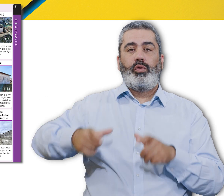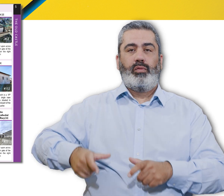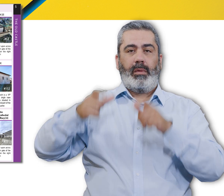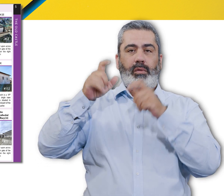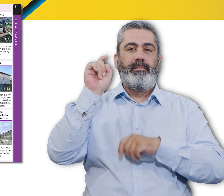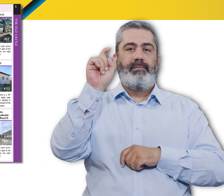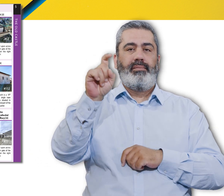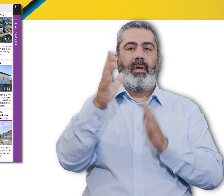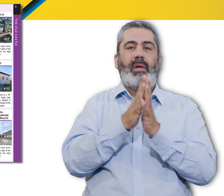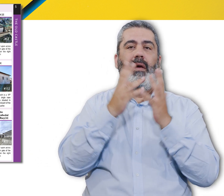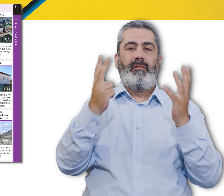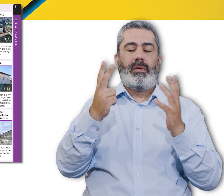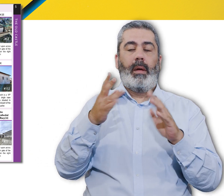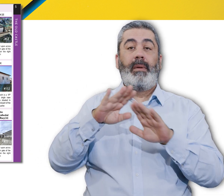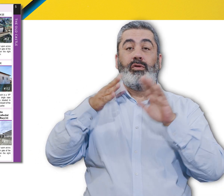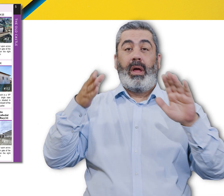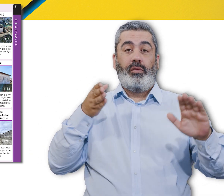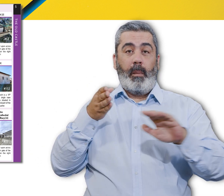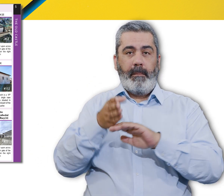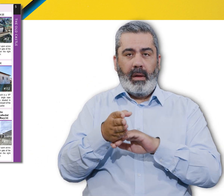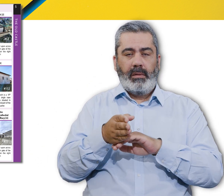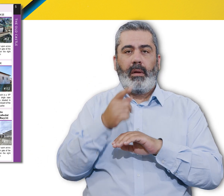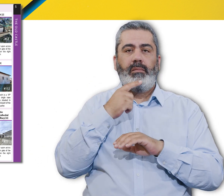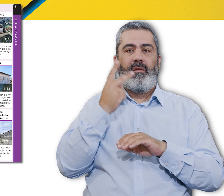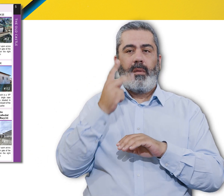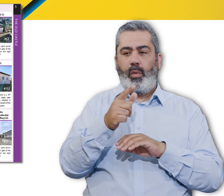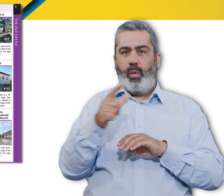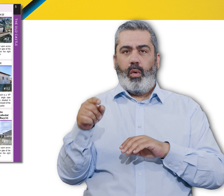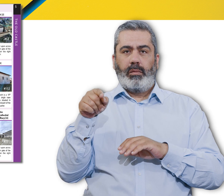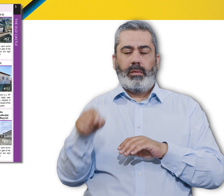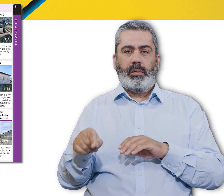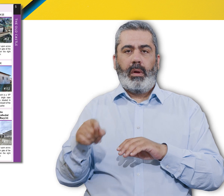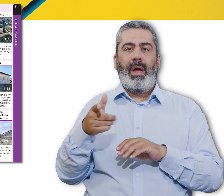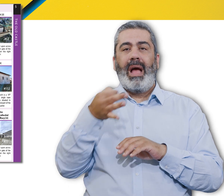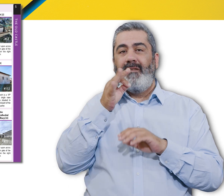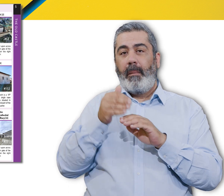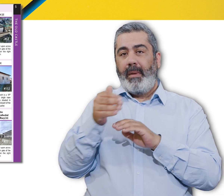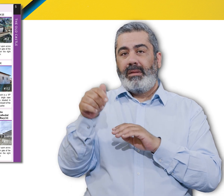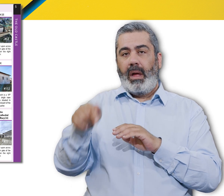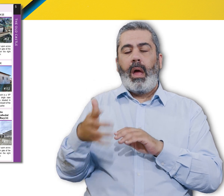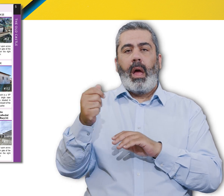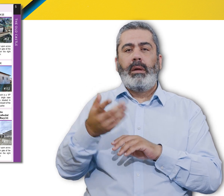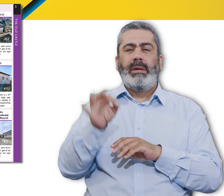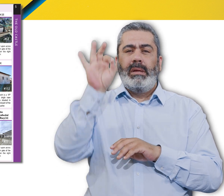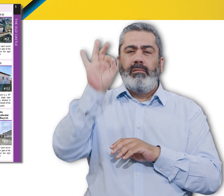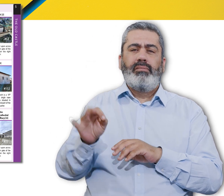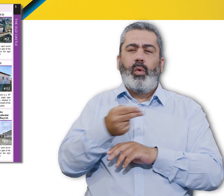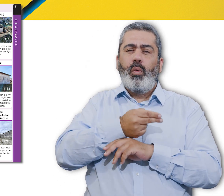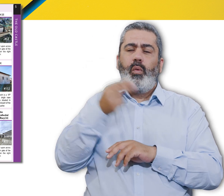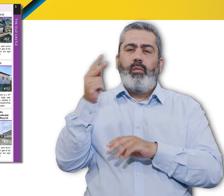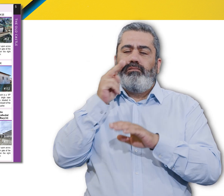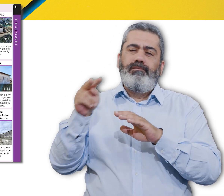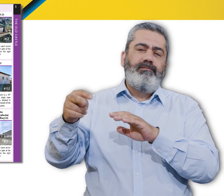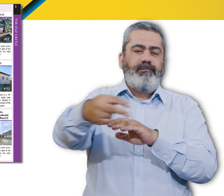area, at the southeast end, right after the Tealua Cafe, there is viewpoint with panoramic view over the city of Berate, the